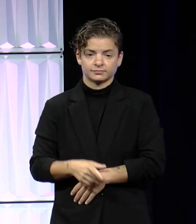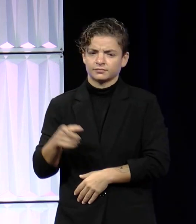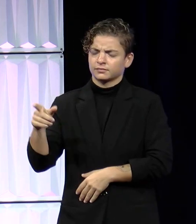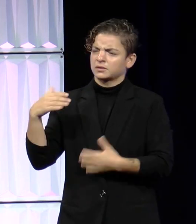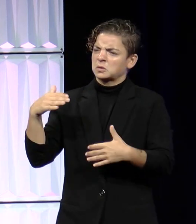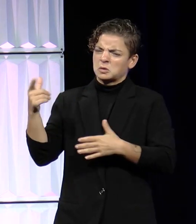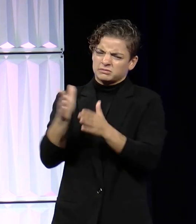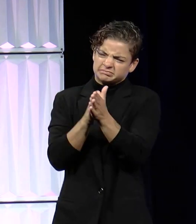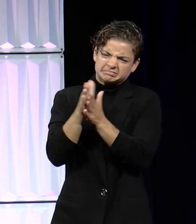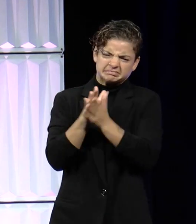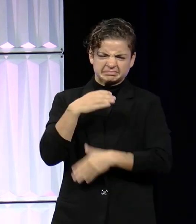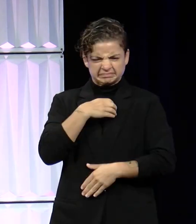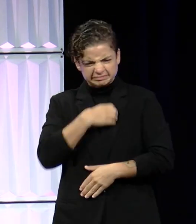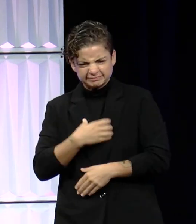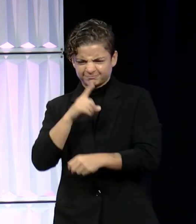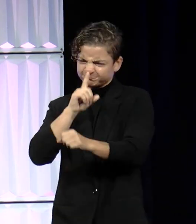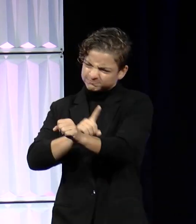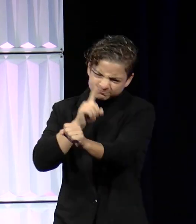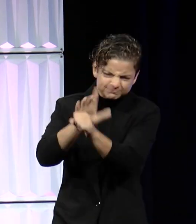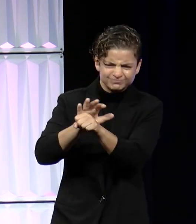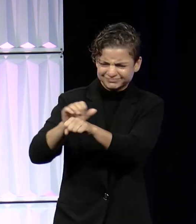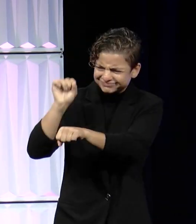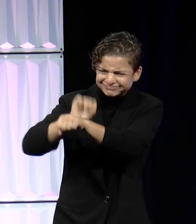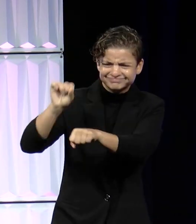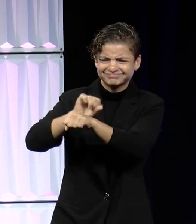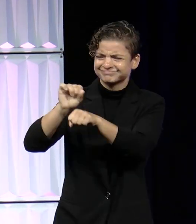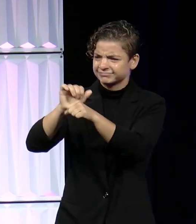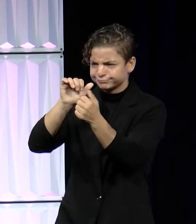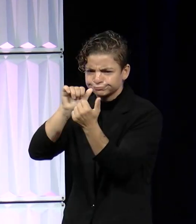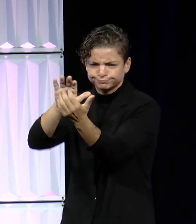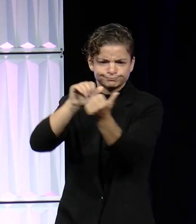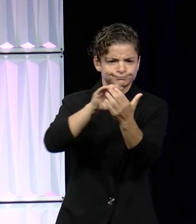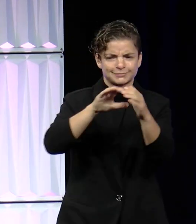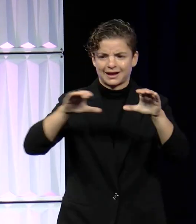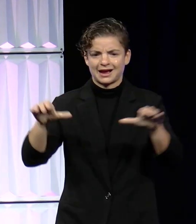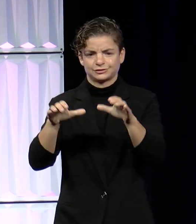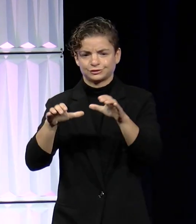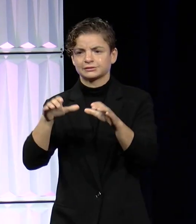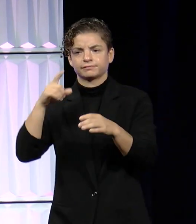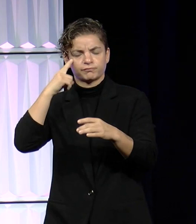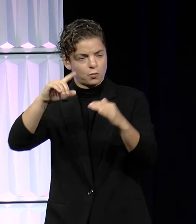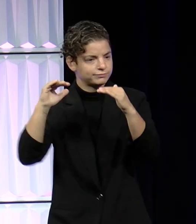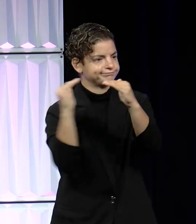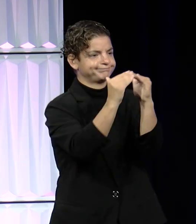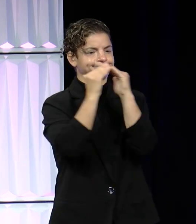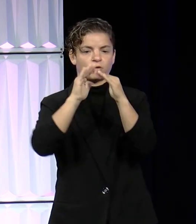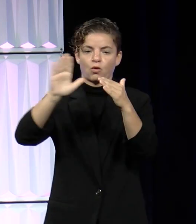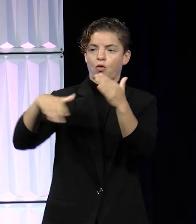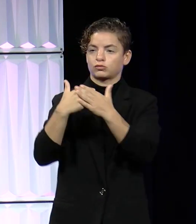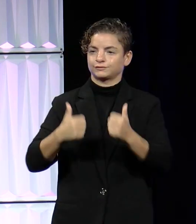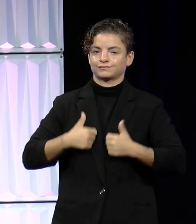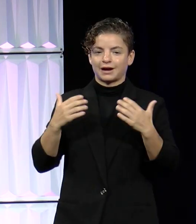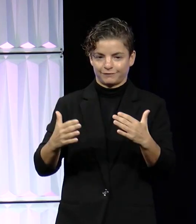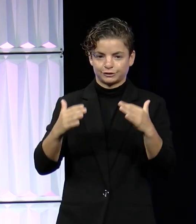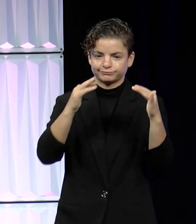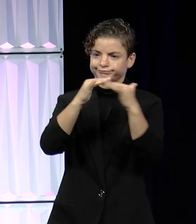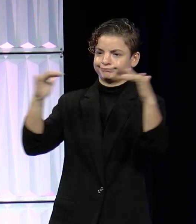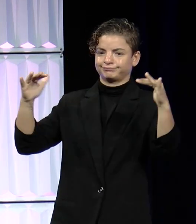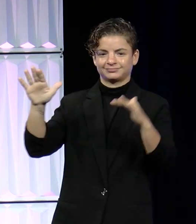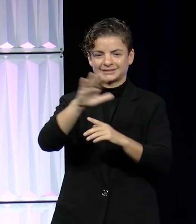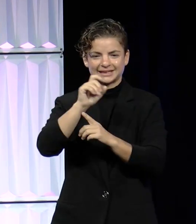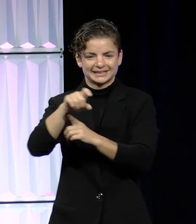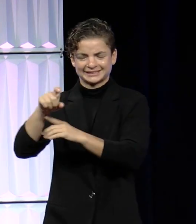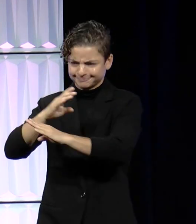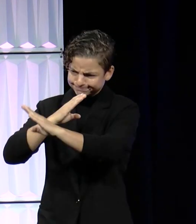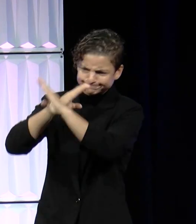its work meets the diverse needs of all survivors as it strives to prevent and end